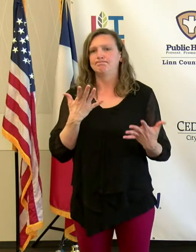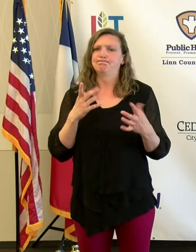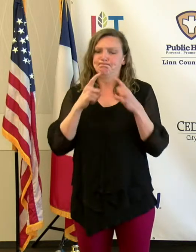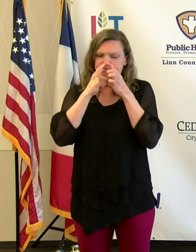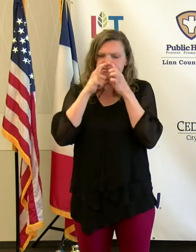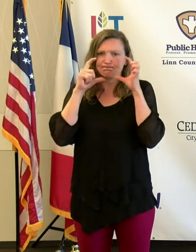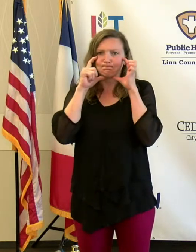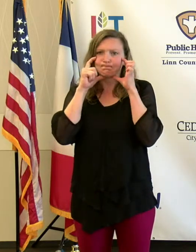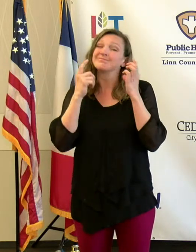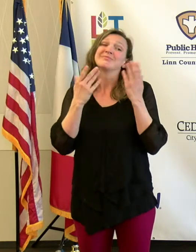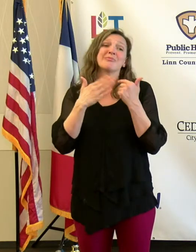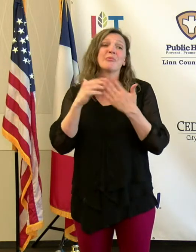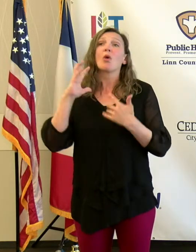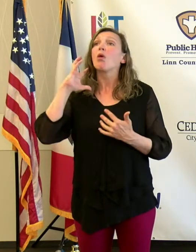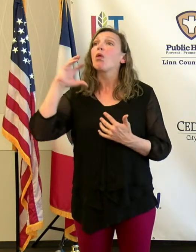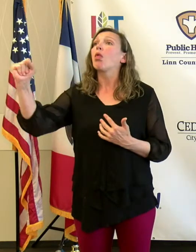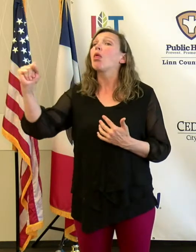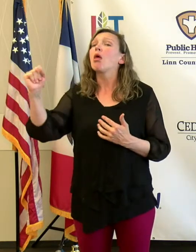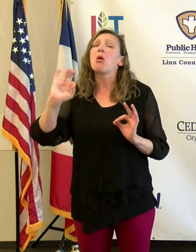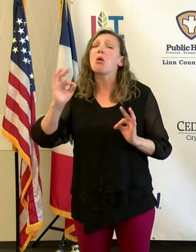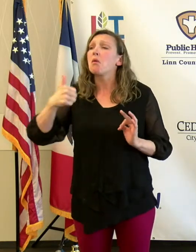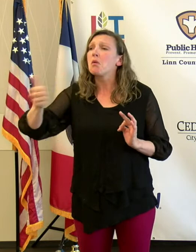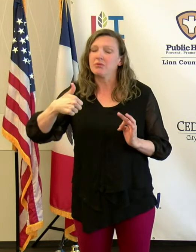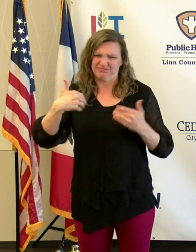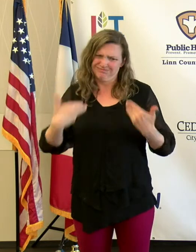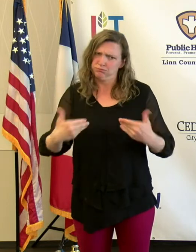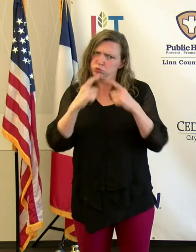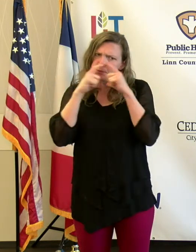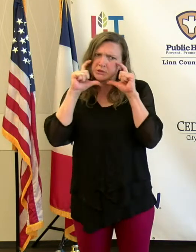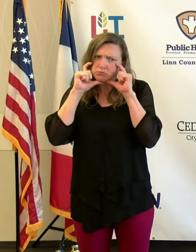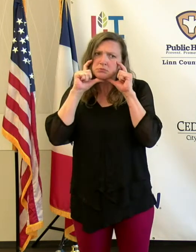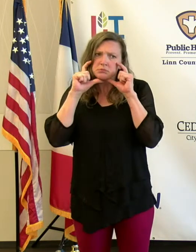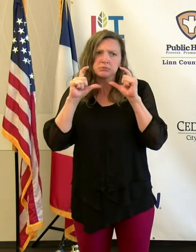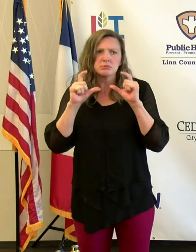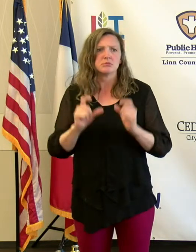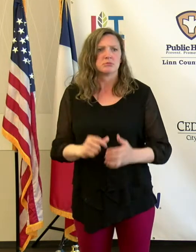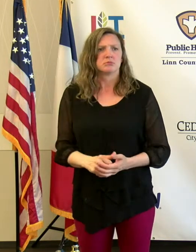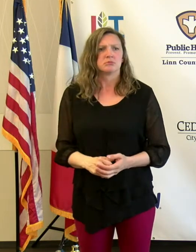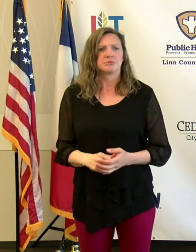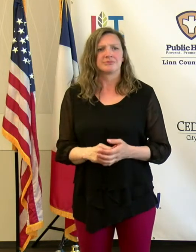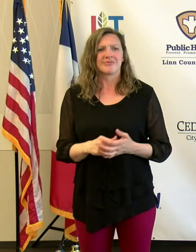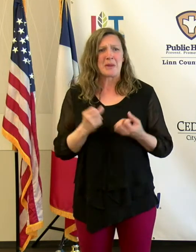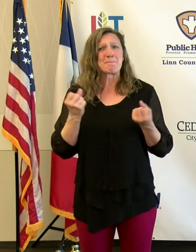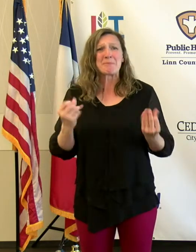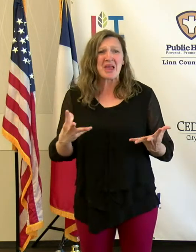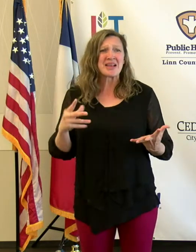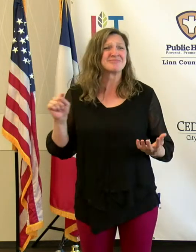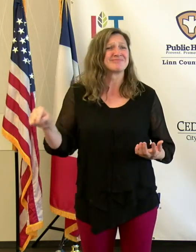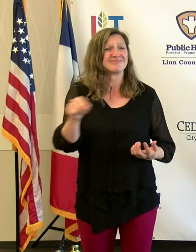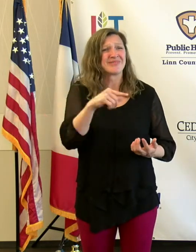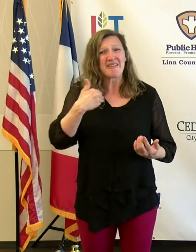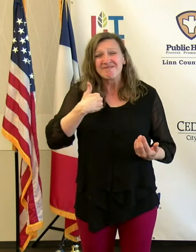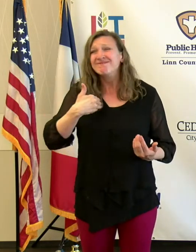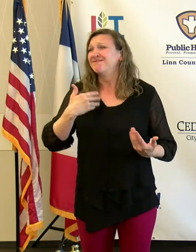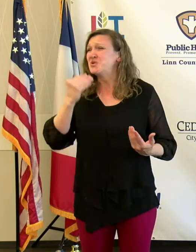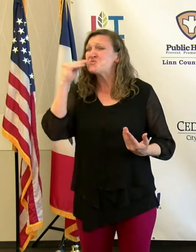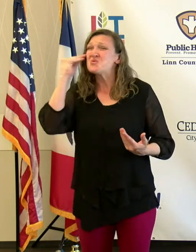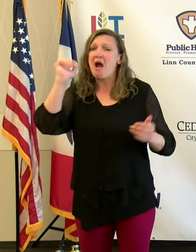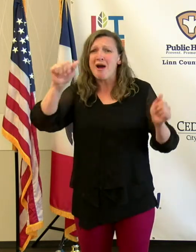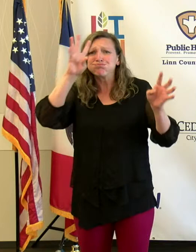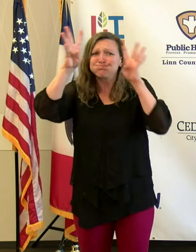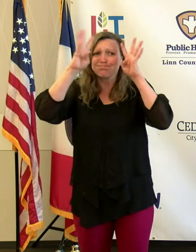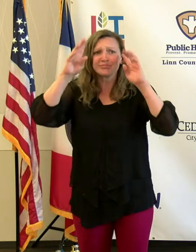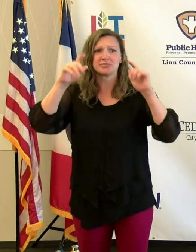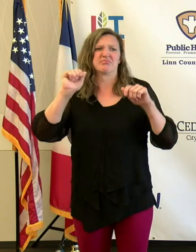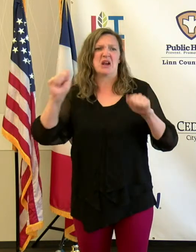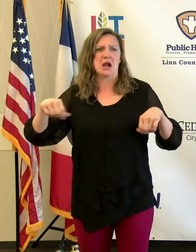Masks can be made at home from lots of common everyday materials, t-shirts, scarves, bandanas. The internet is an easy place